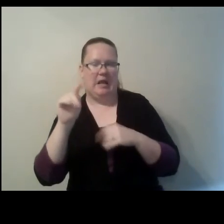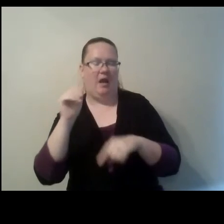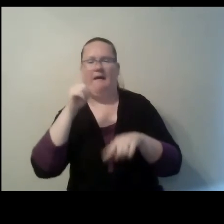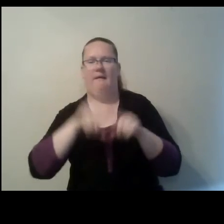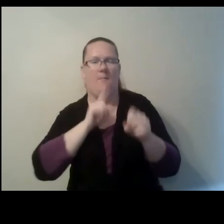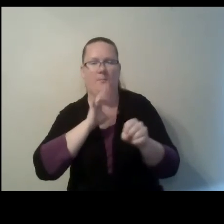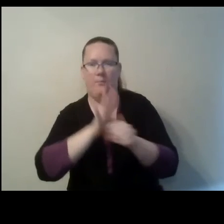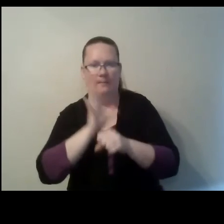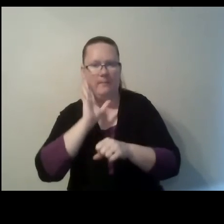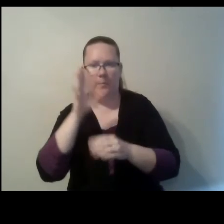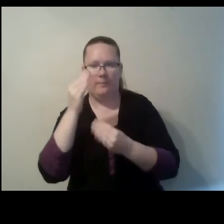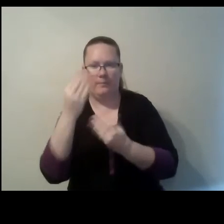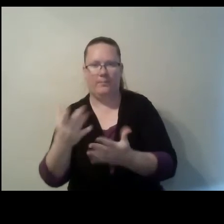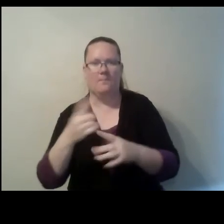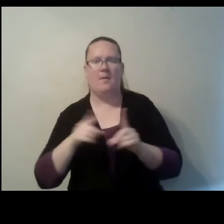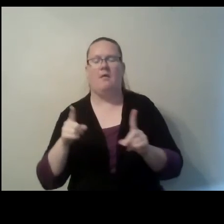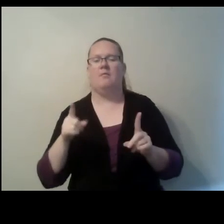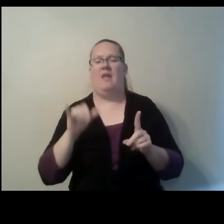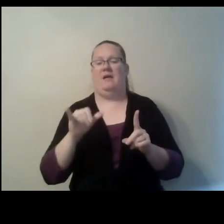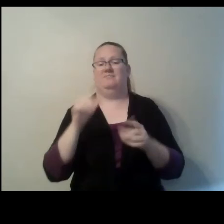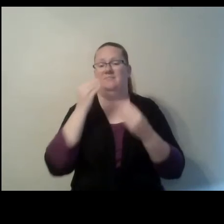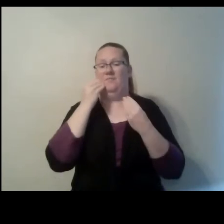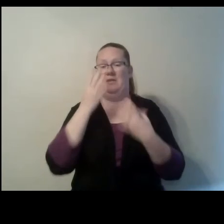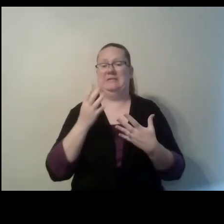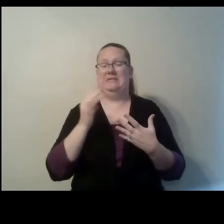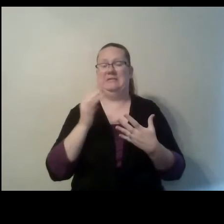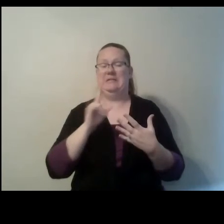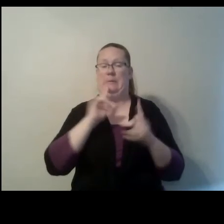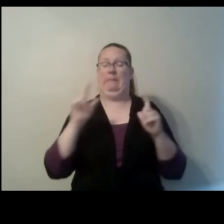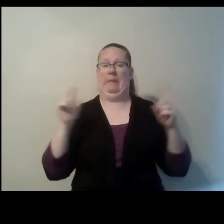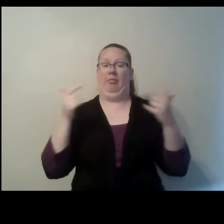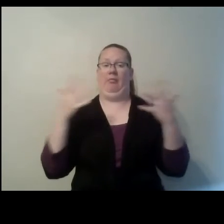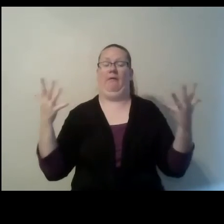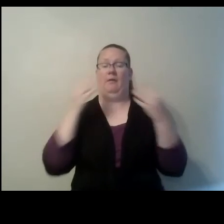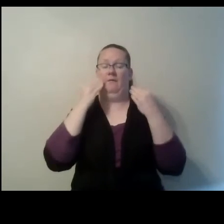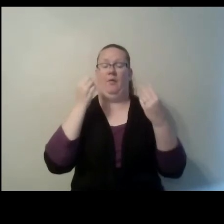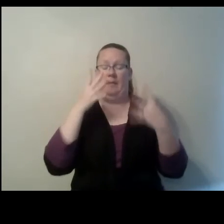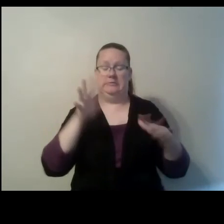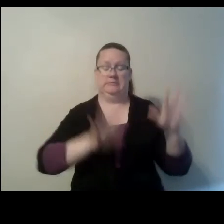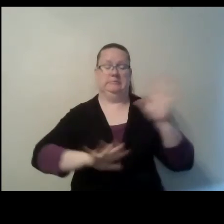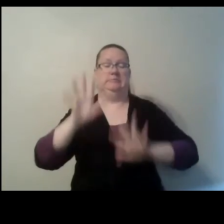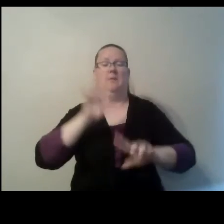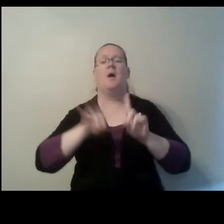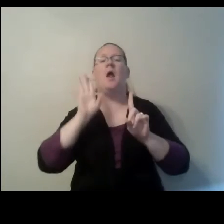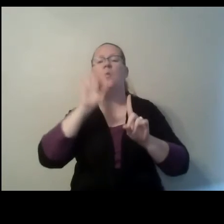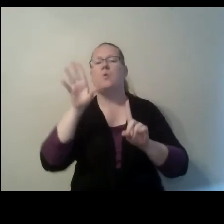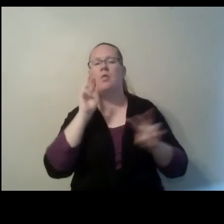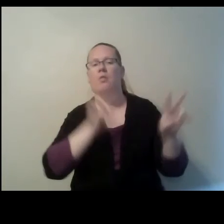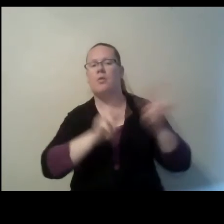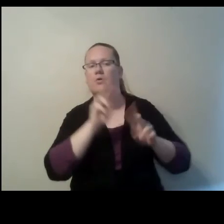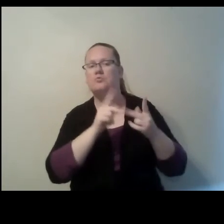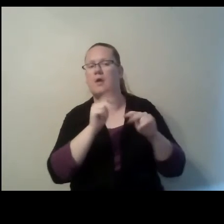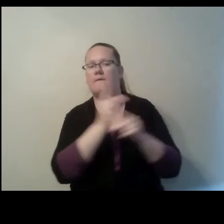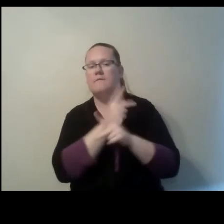because again, the data it's a pretty big data set right now. But I will promise you that I'll take a look and see what we can come up